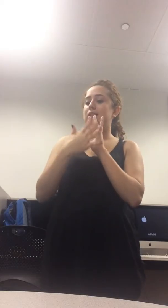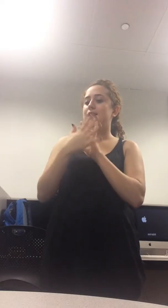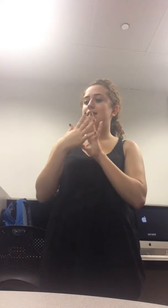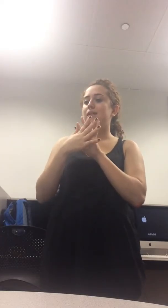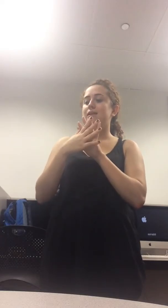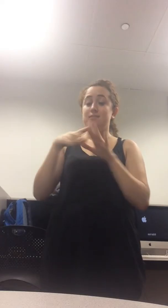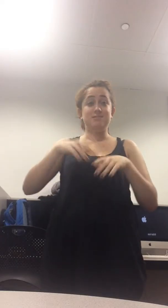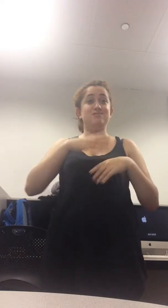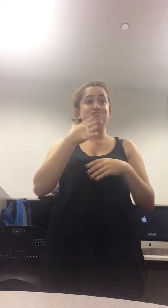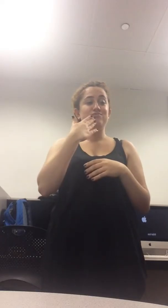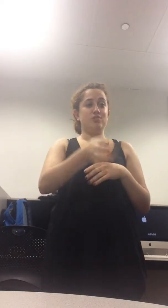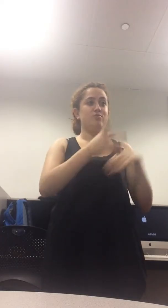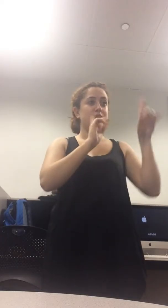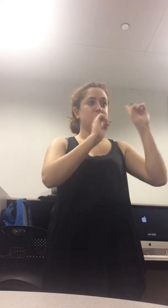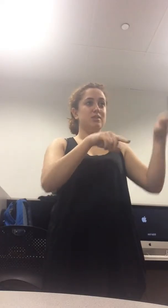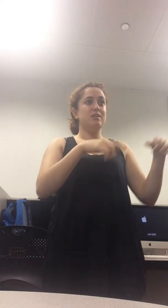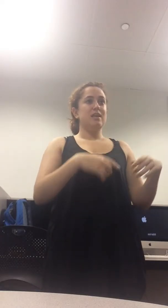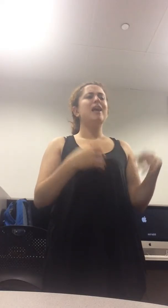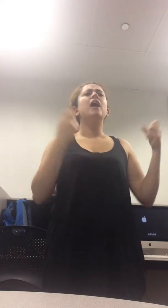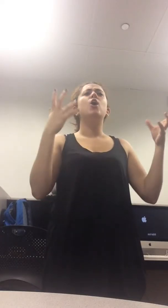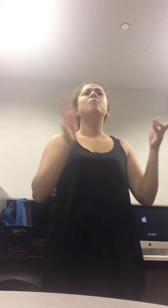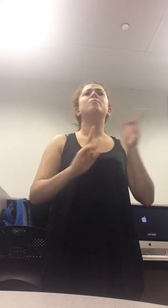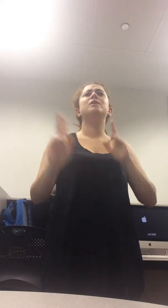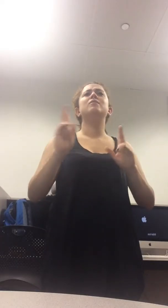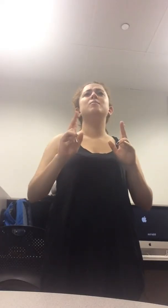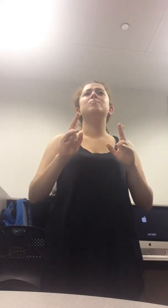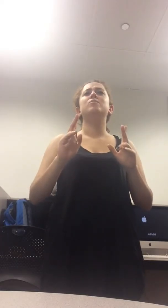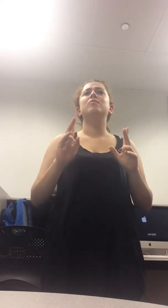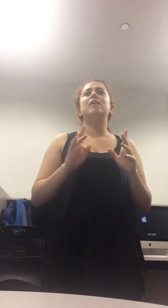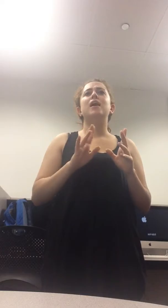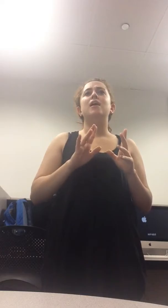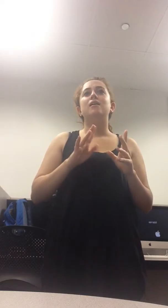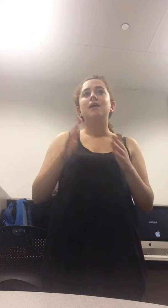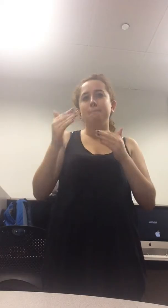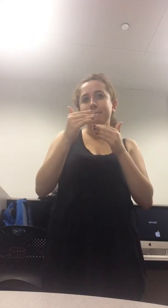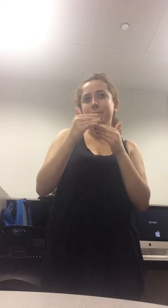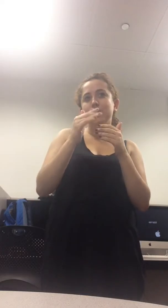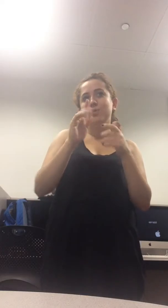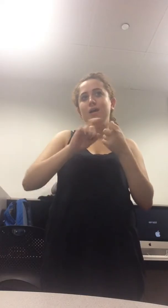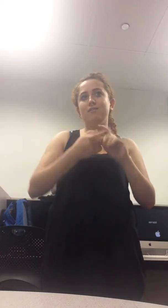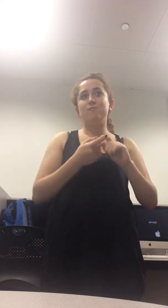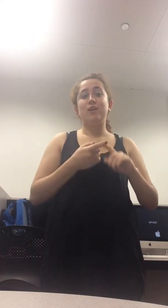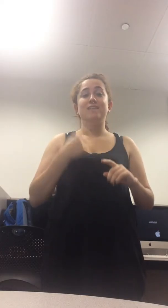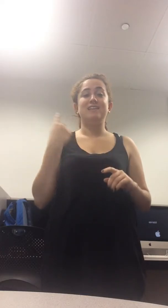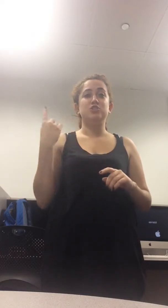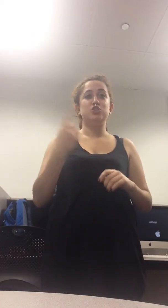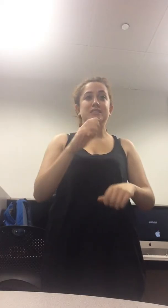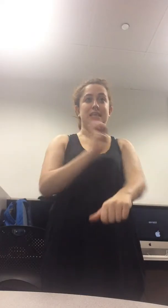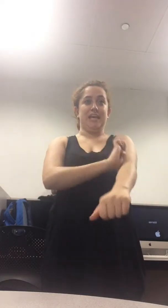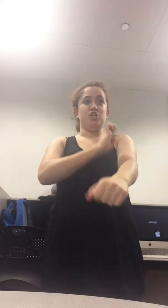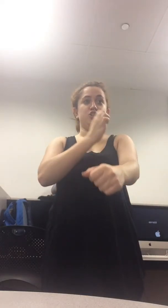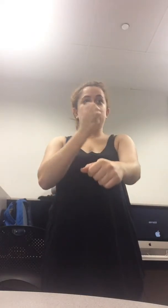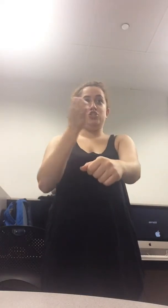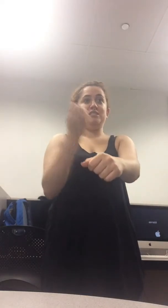great response. How many people have been around a friend that is just energy sapping? Just to try to keep up with them